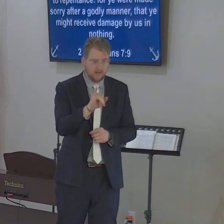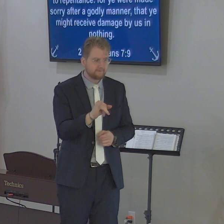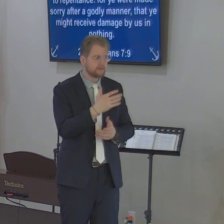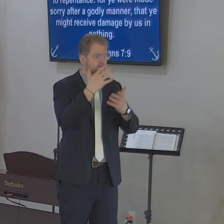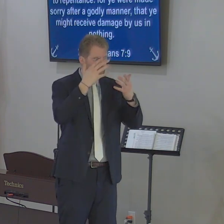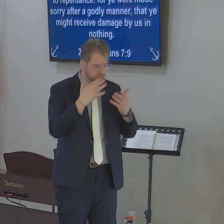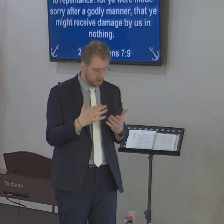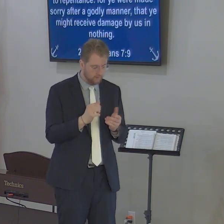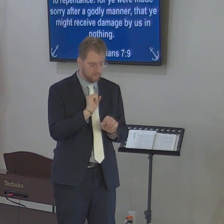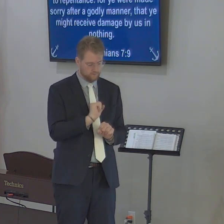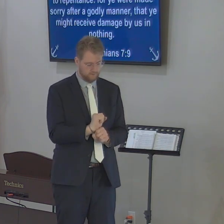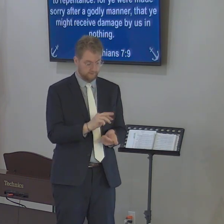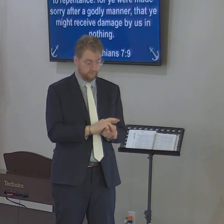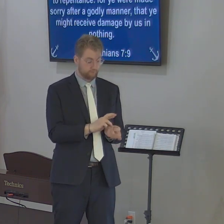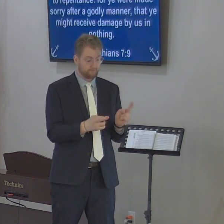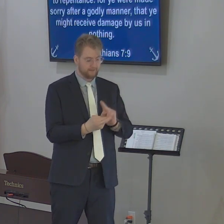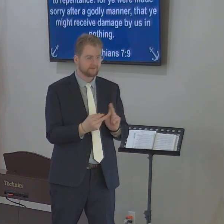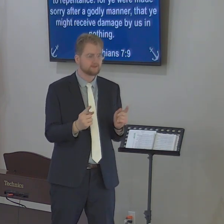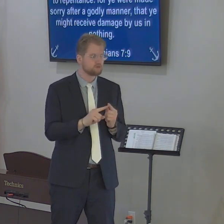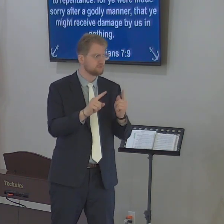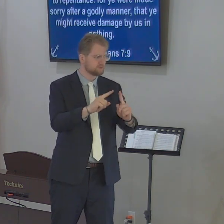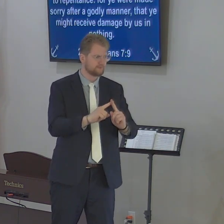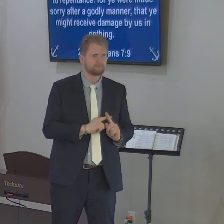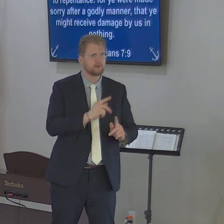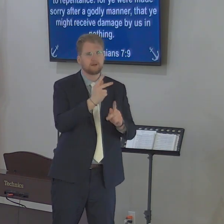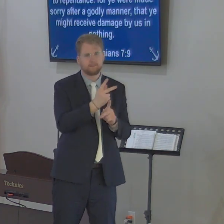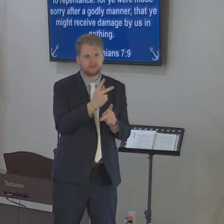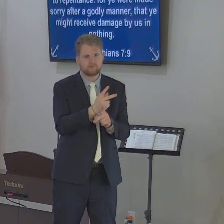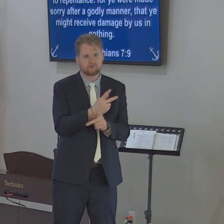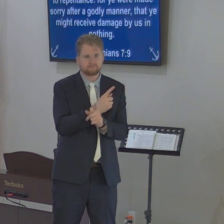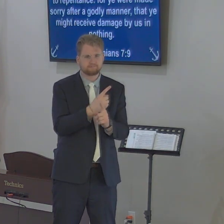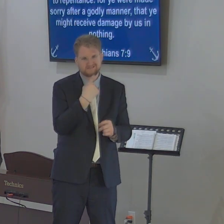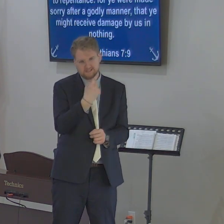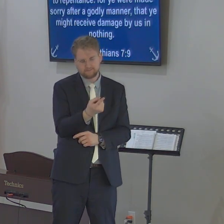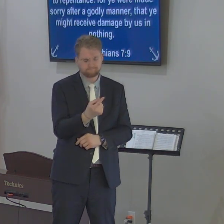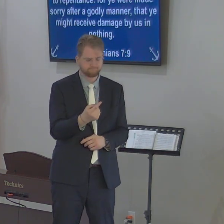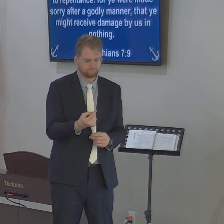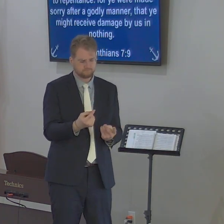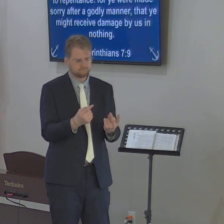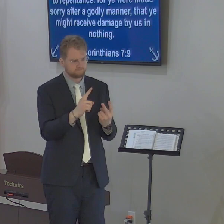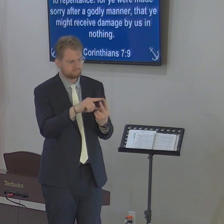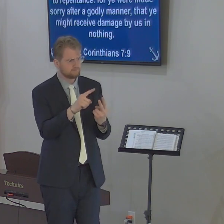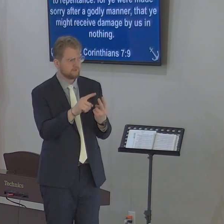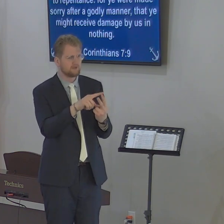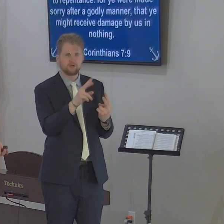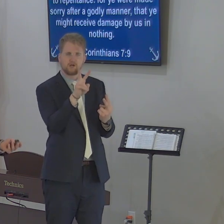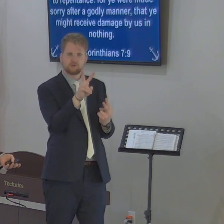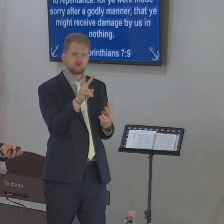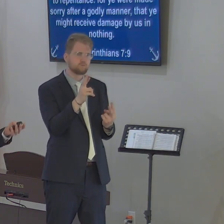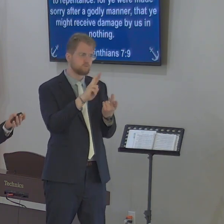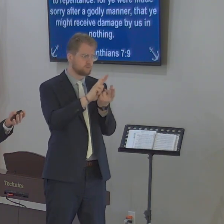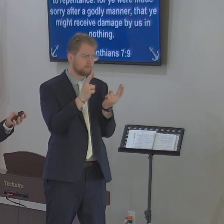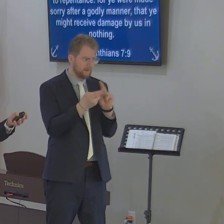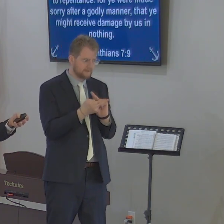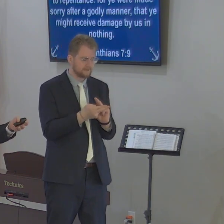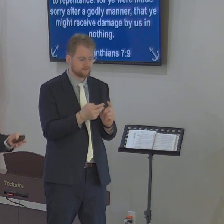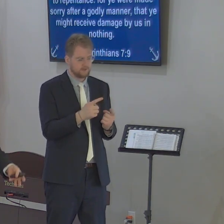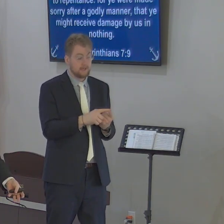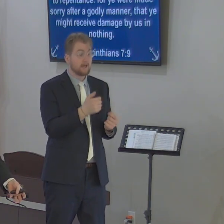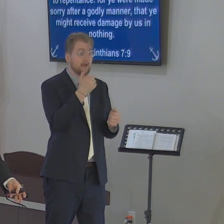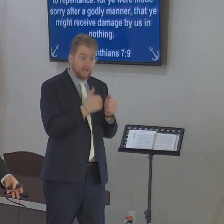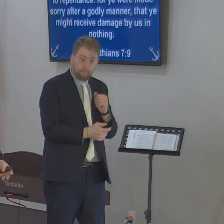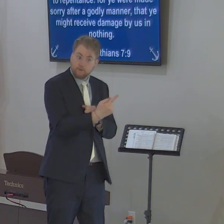salvation. Now there's, be careful saying this, there's two types of this repentance, right? Every one of us needs to understand